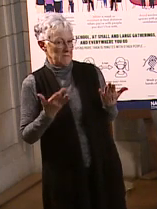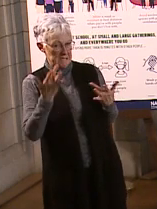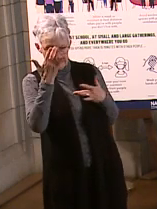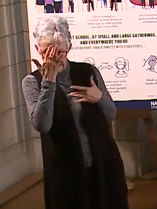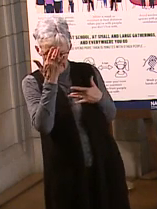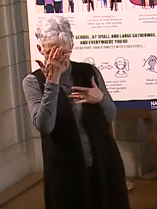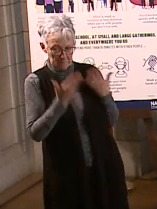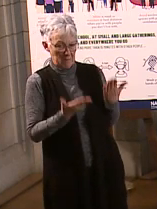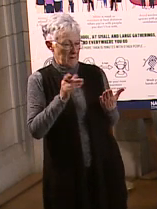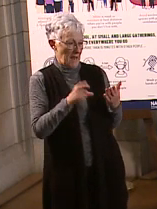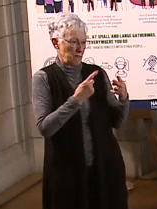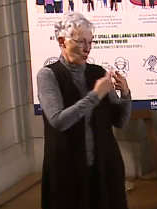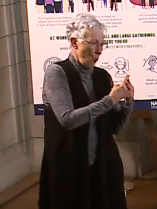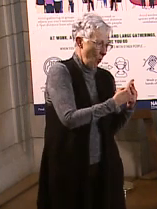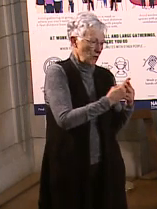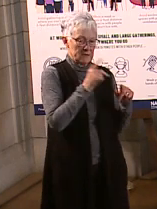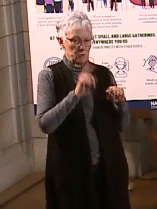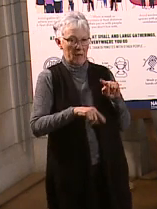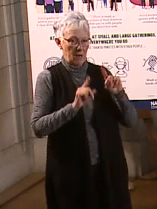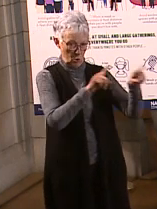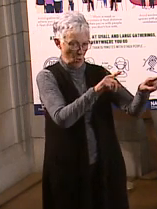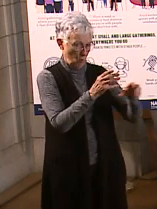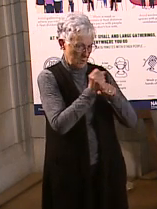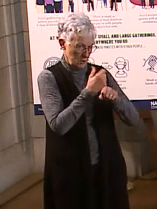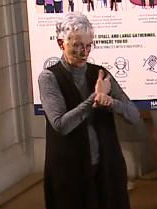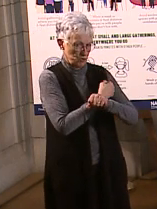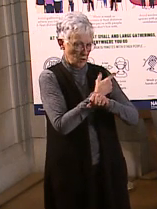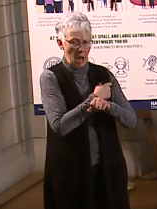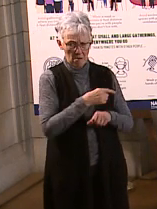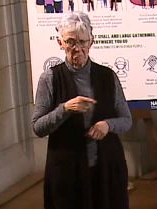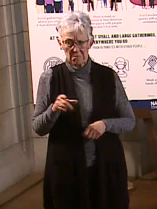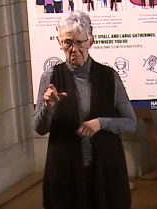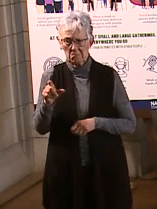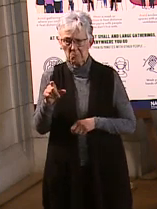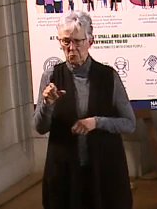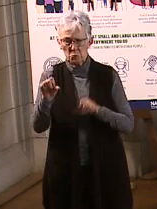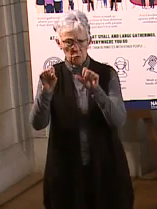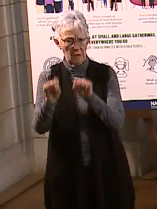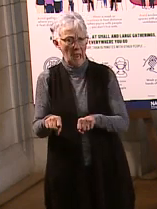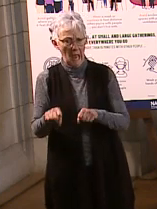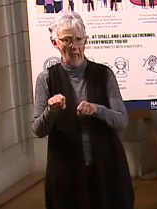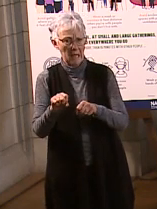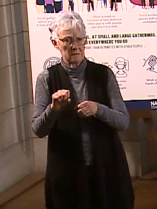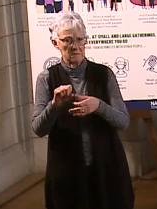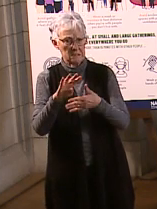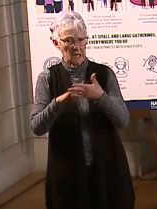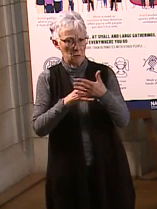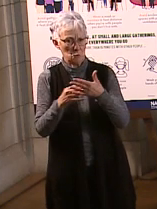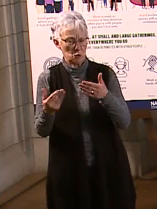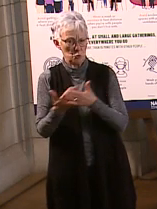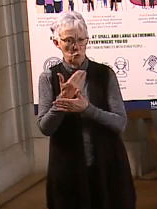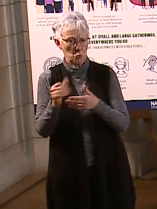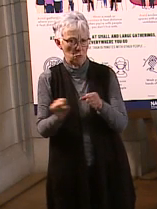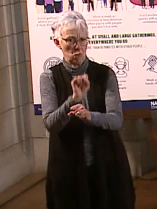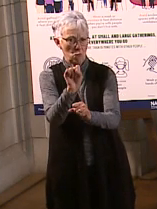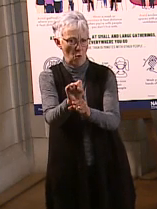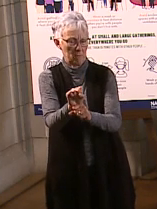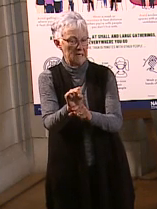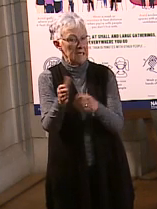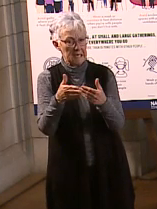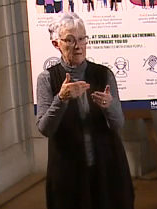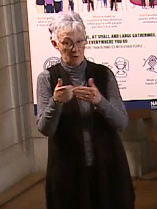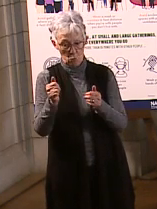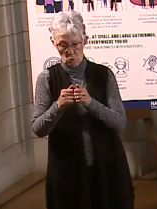quarantined, whatever. Just reschedule. You'll still be able to do that. And again, even with the second dose, there's a window there that